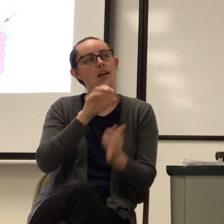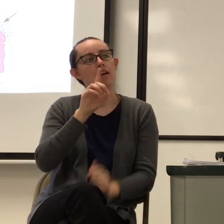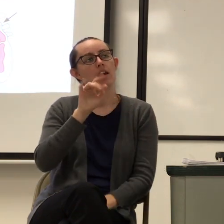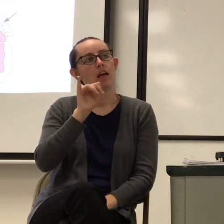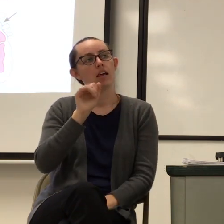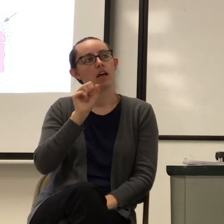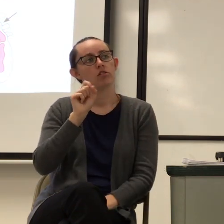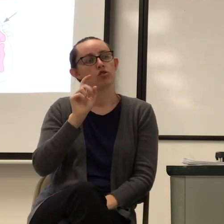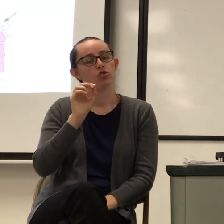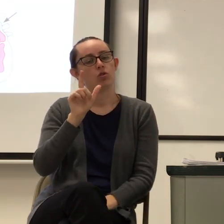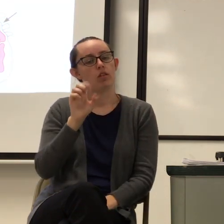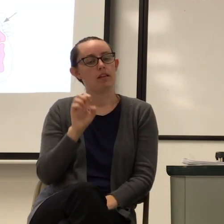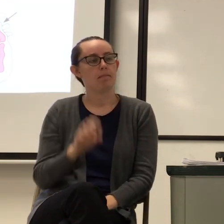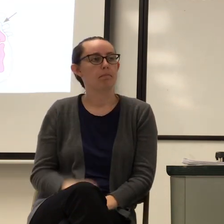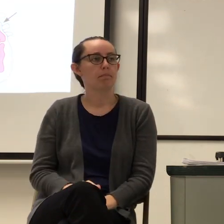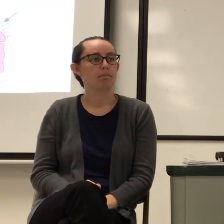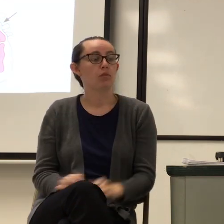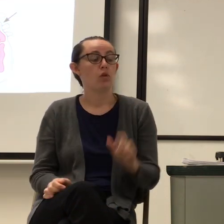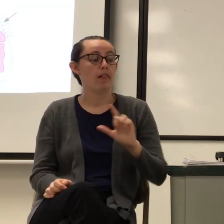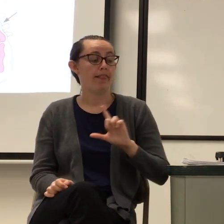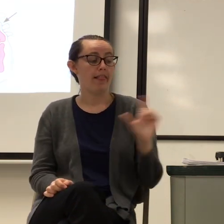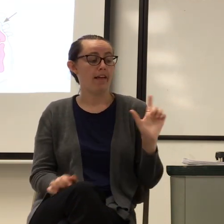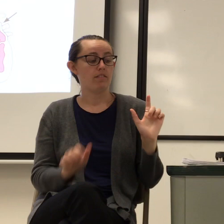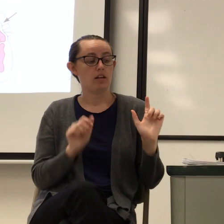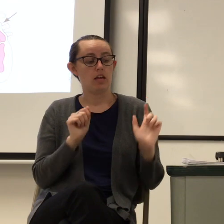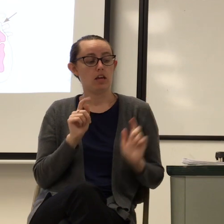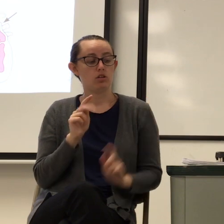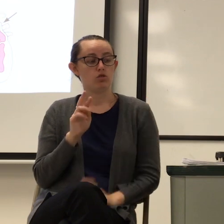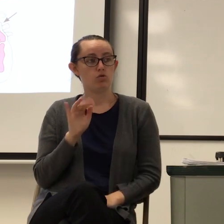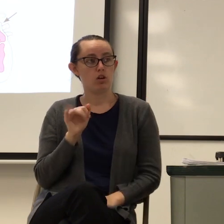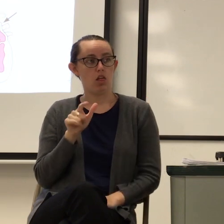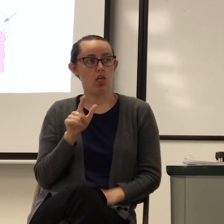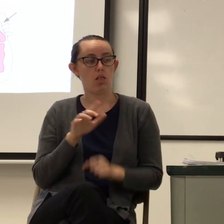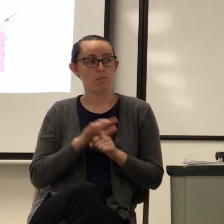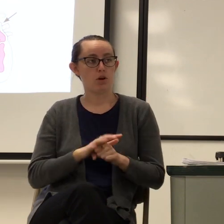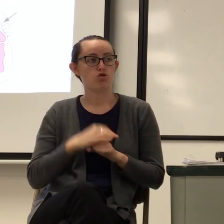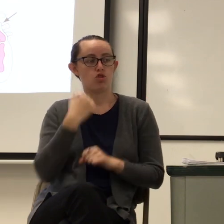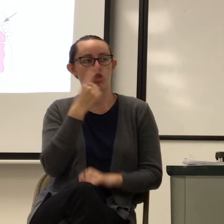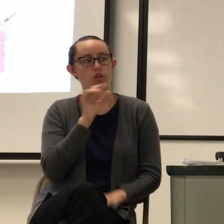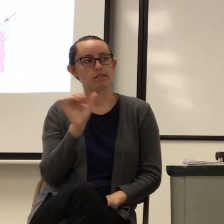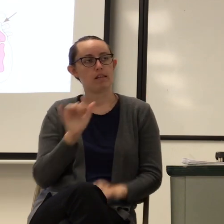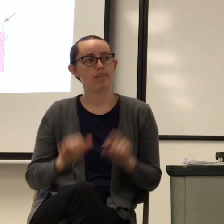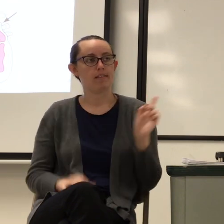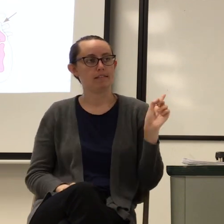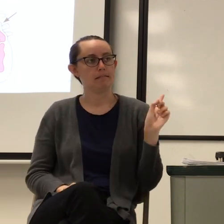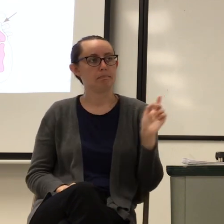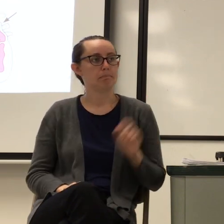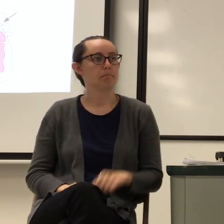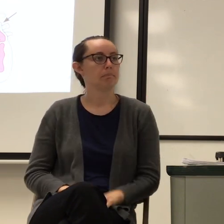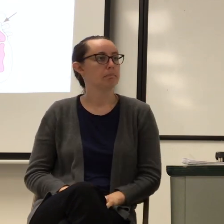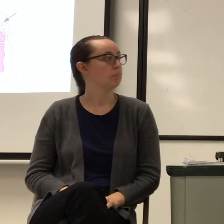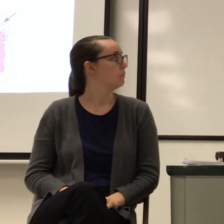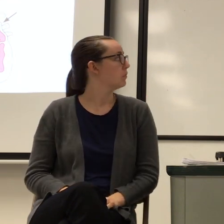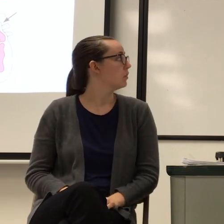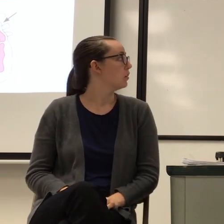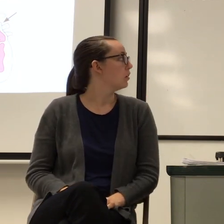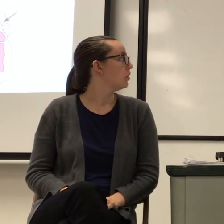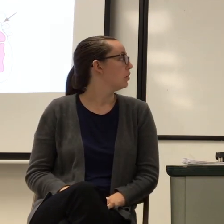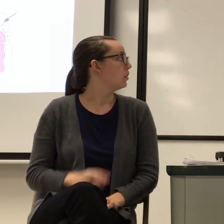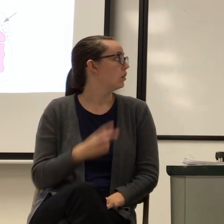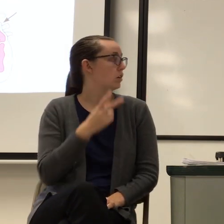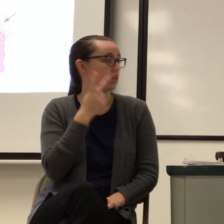there is the left atrial pressure looks something like this. This is pressure of